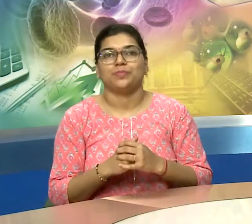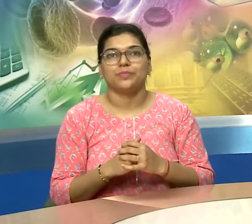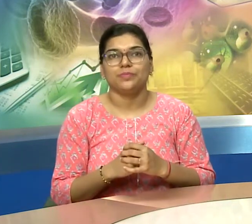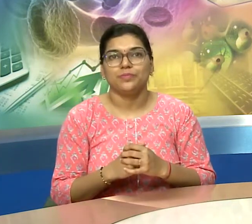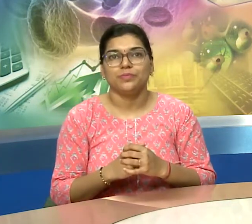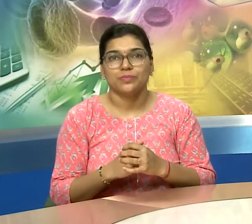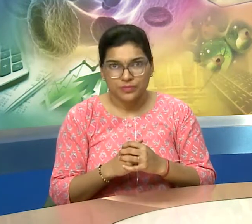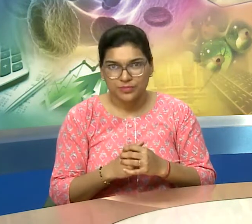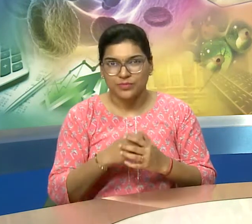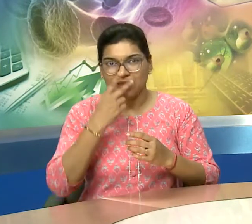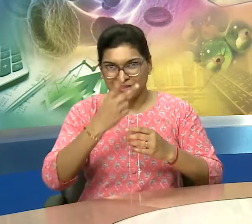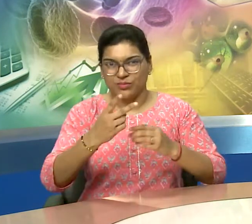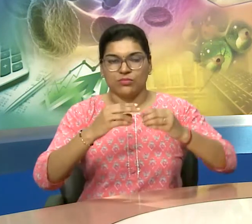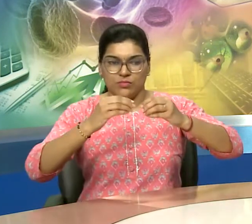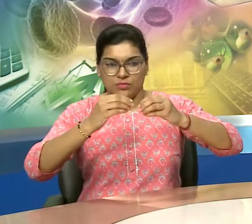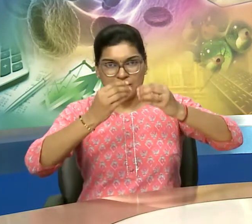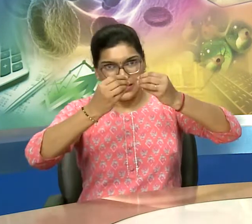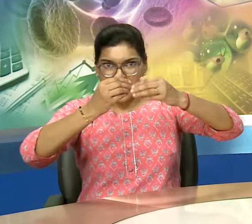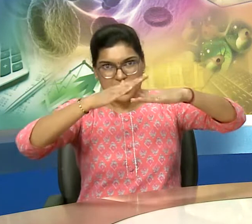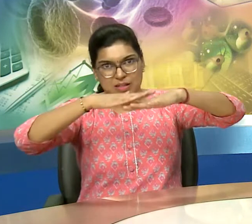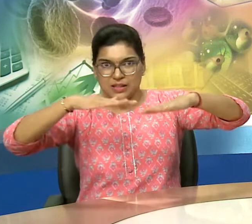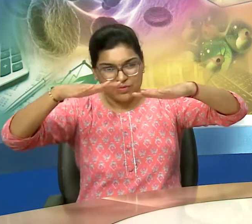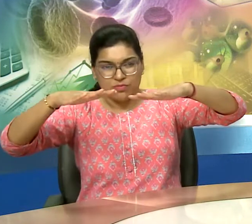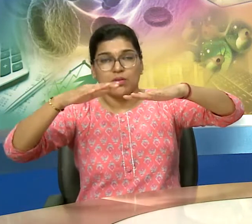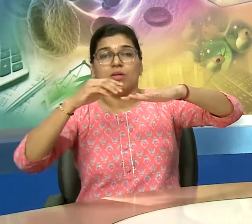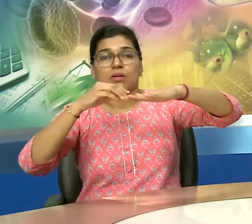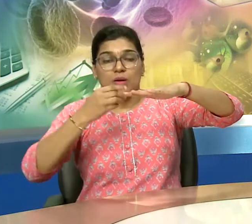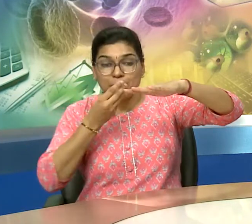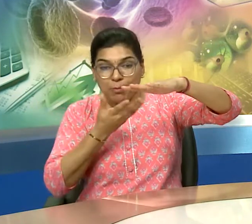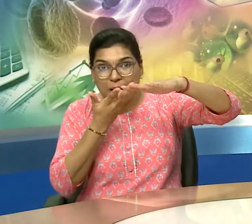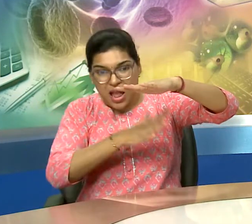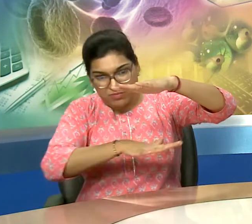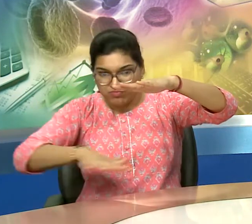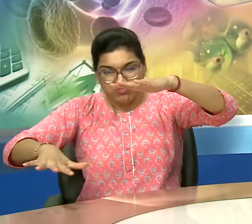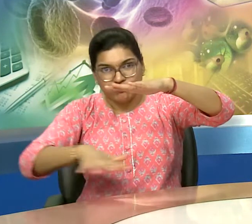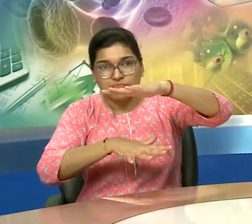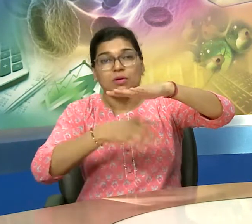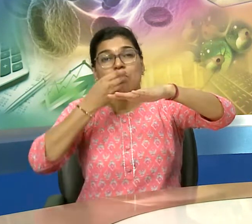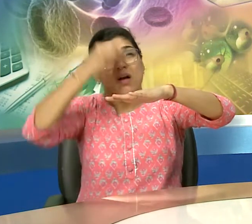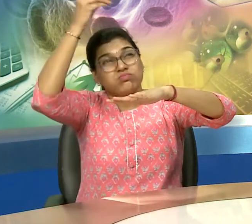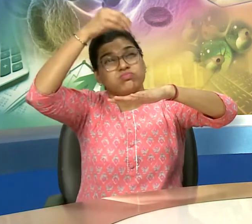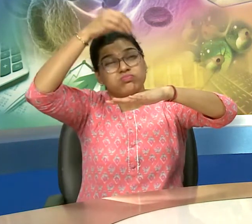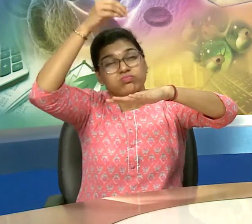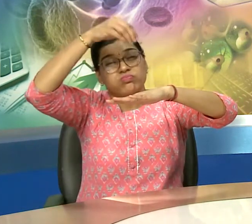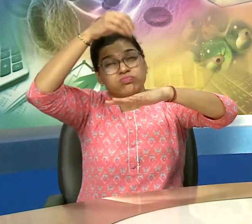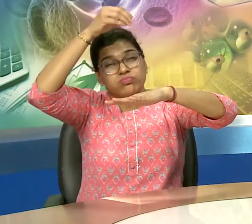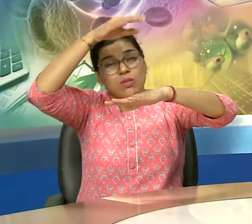You can see the image on the screen, that at certain depth of this soil, all the